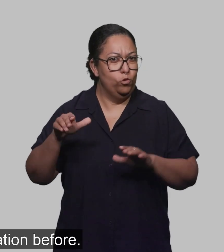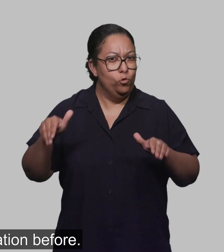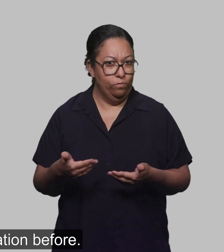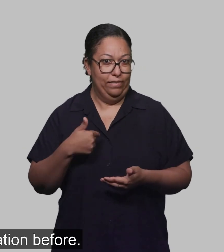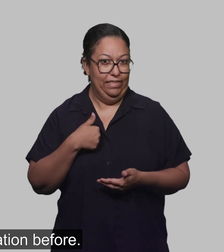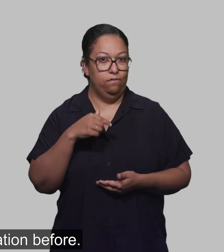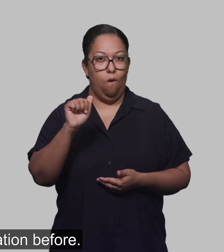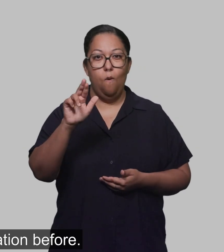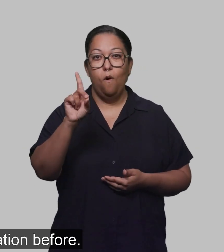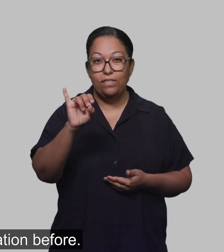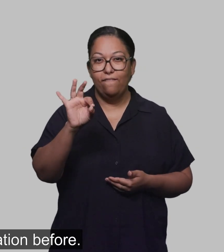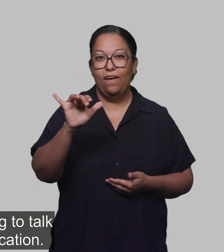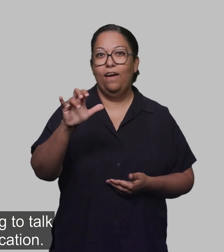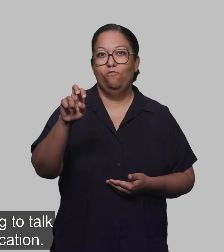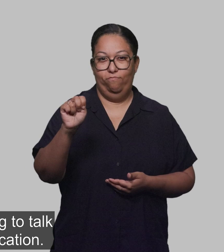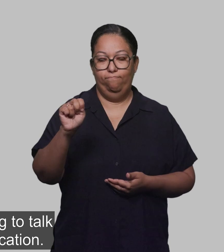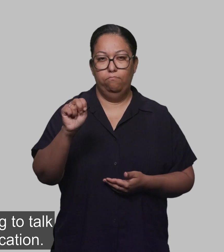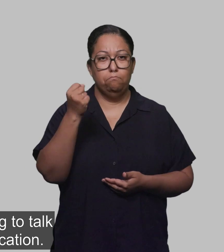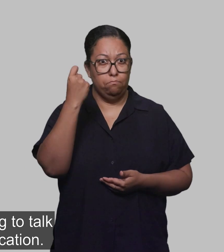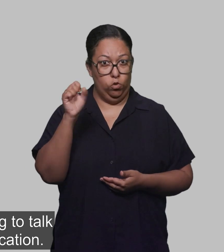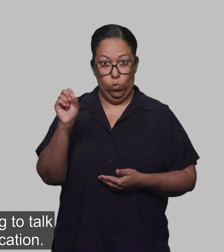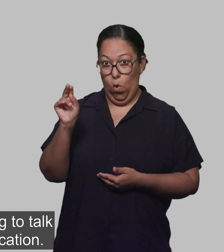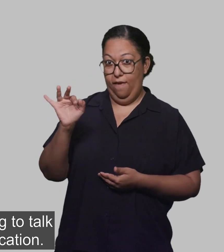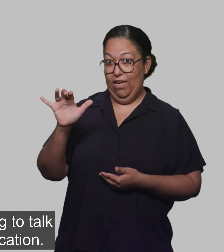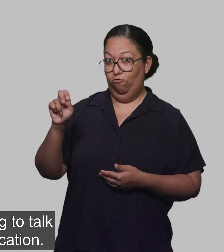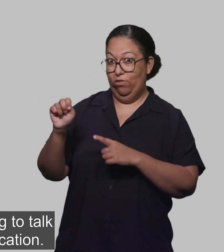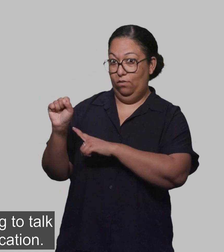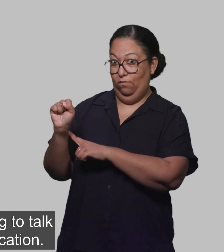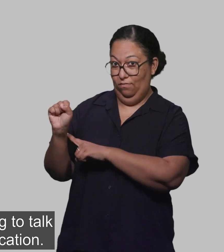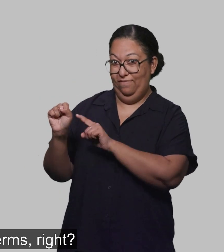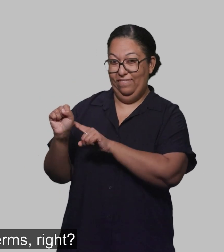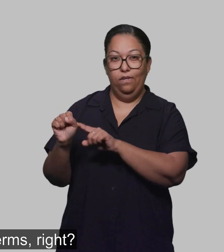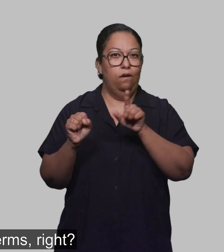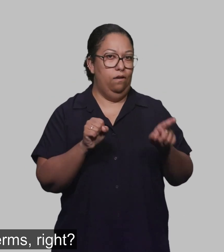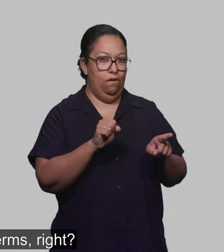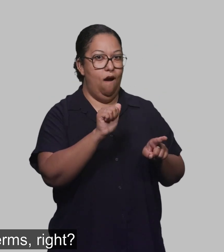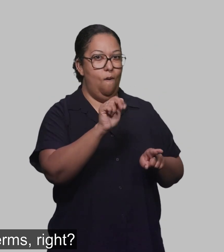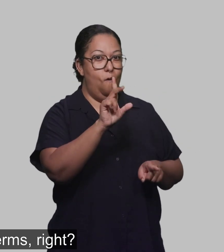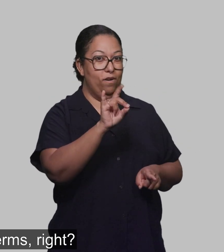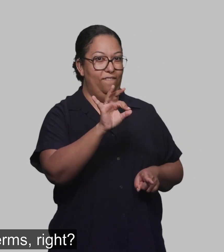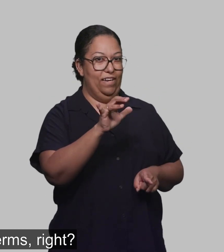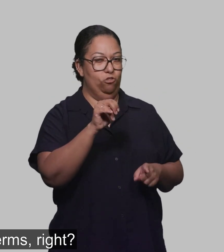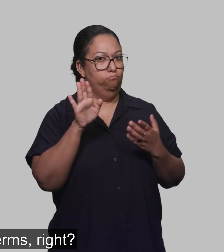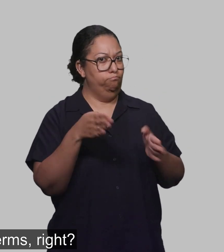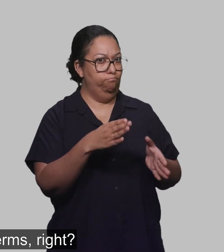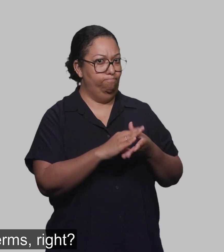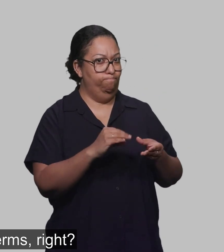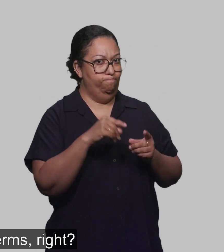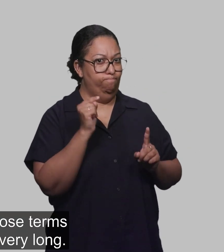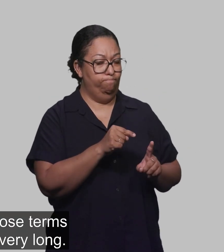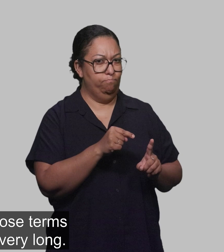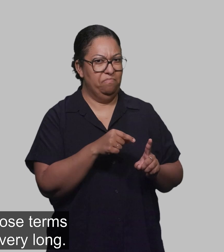sonification before. Now I'm going to talk about audification. And it is many